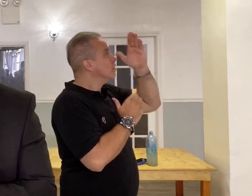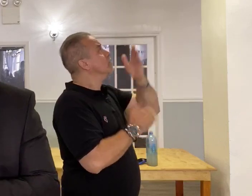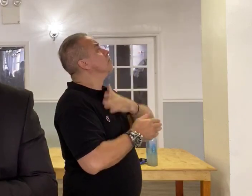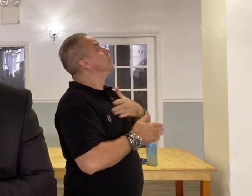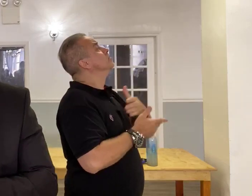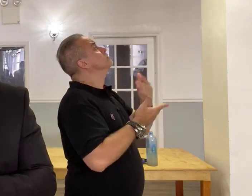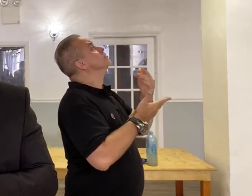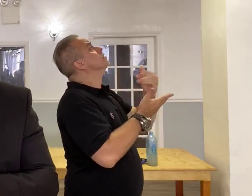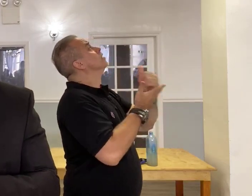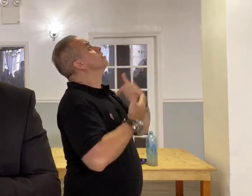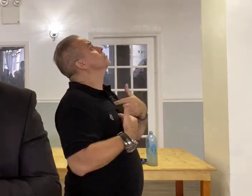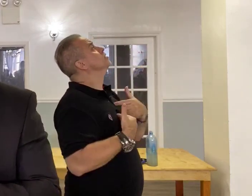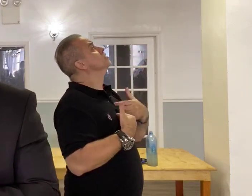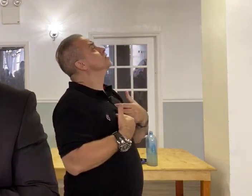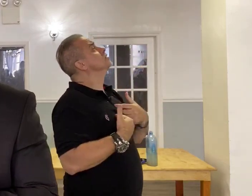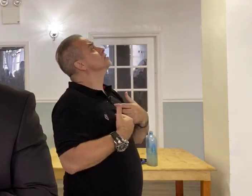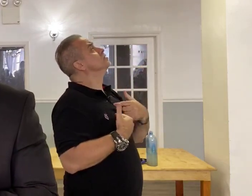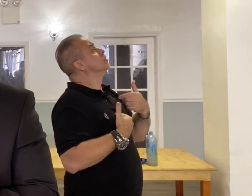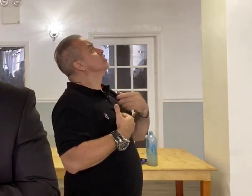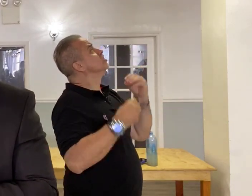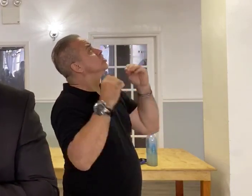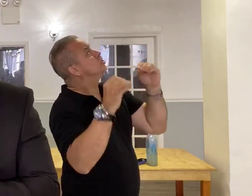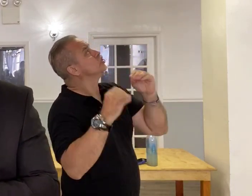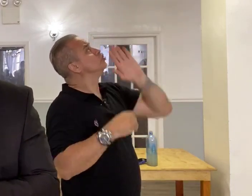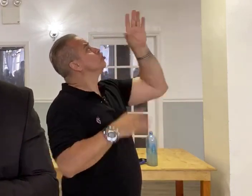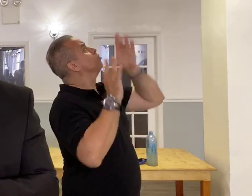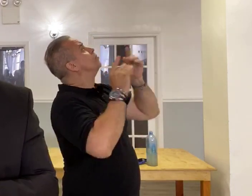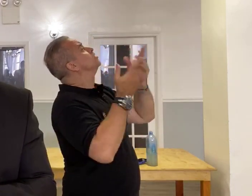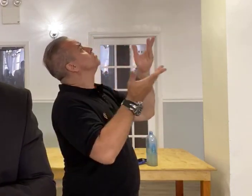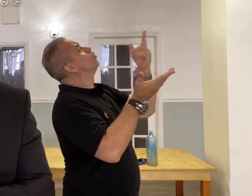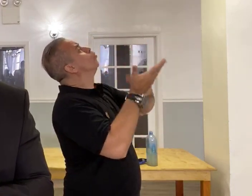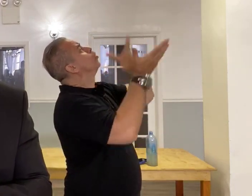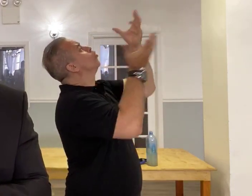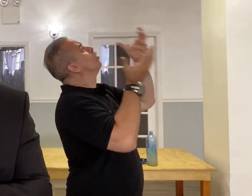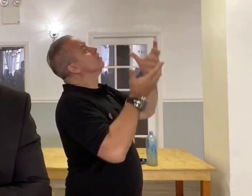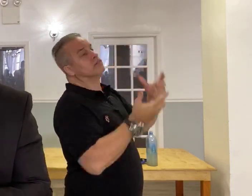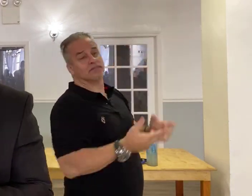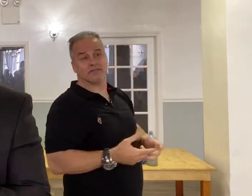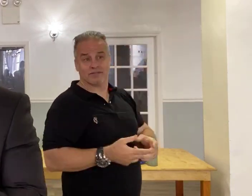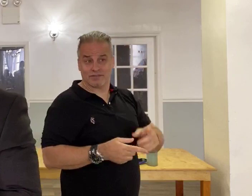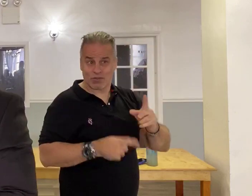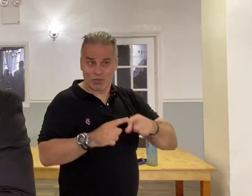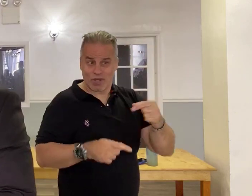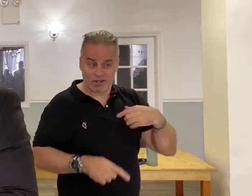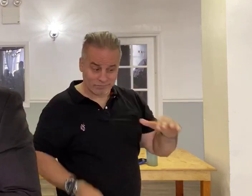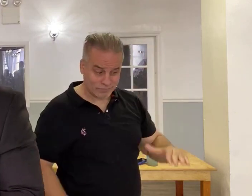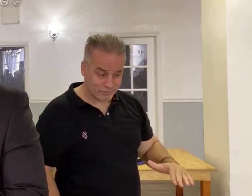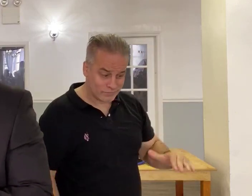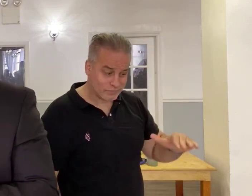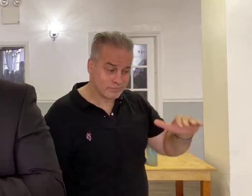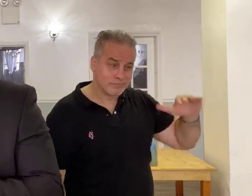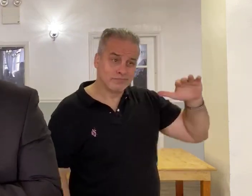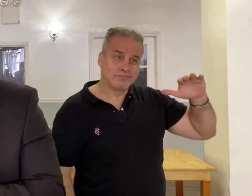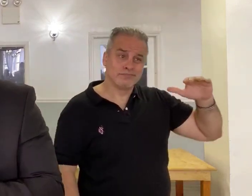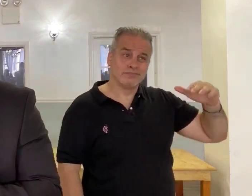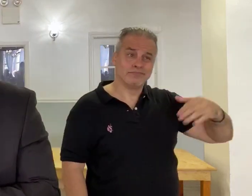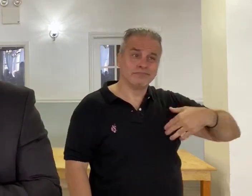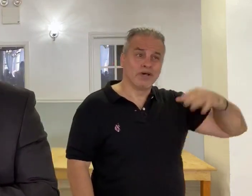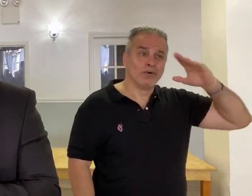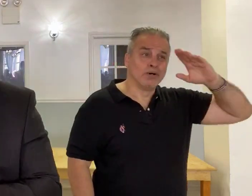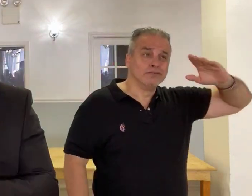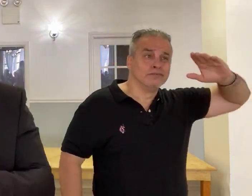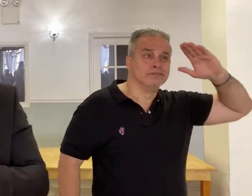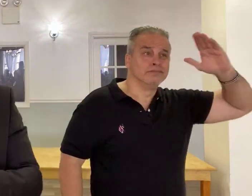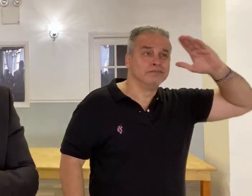all my Christian life. I've been saved more than 30 years or so. Never did I have a desire, or never did I ever have it in my mind that I wanted to